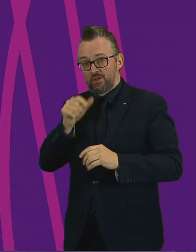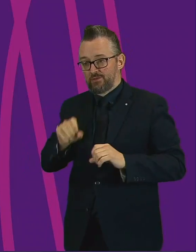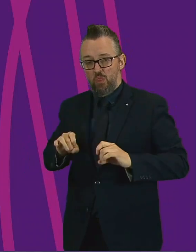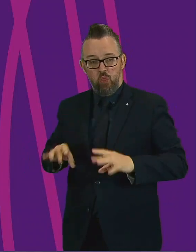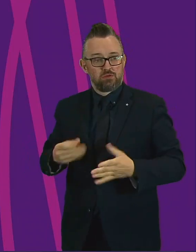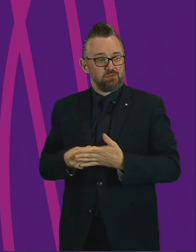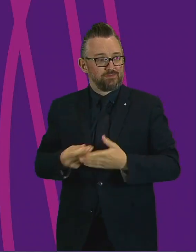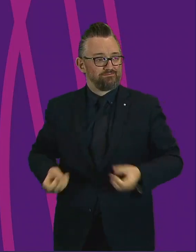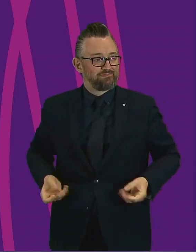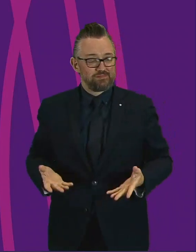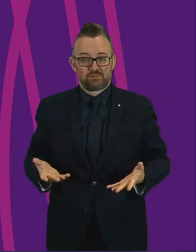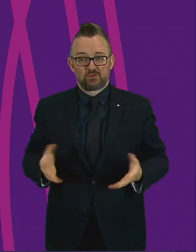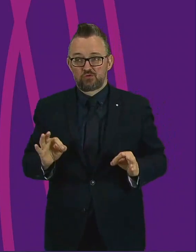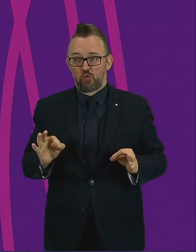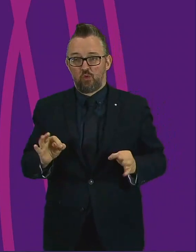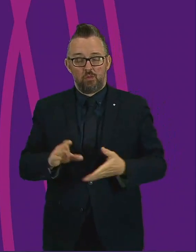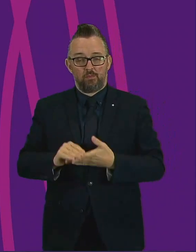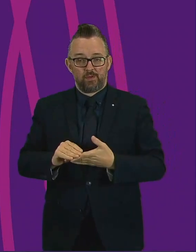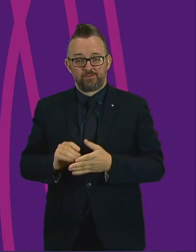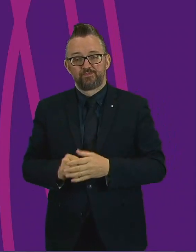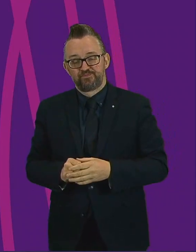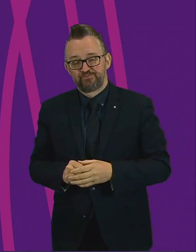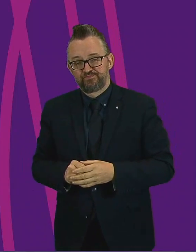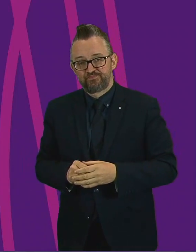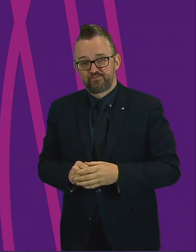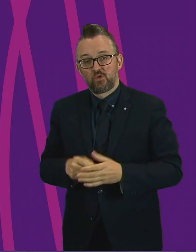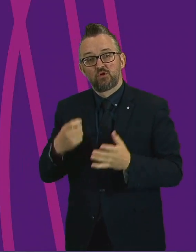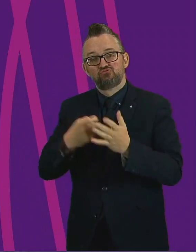financially. Rachel Hamilton.